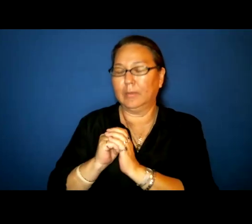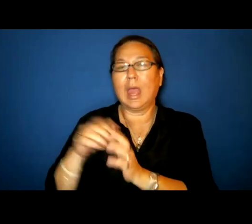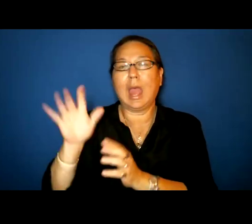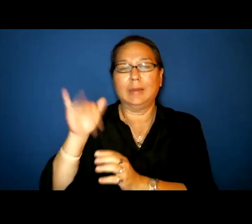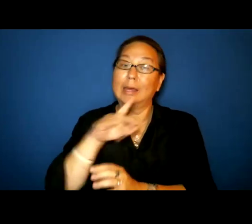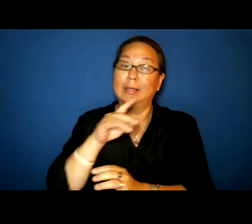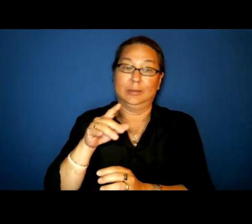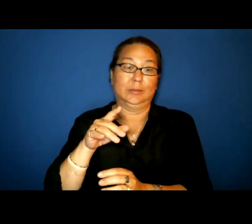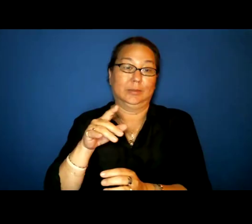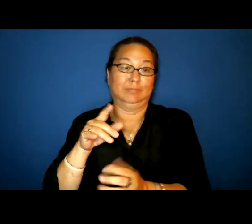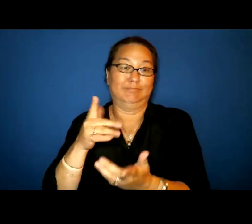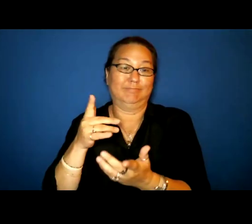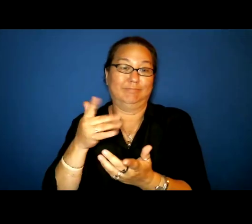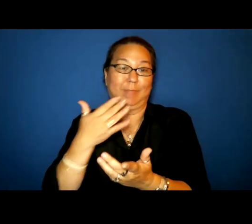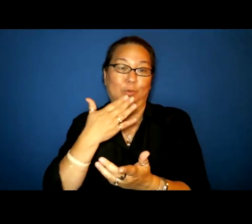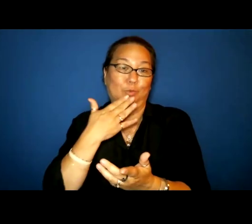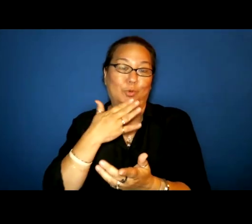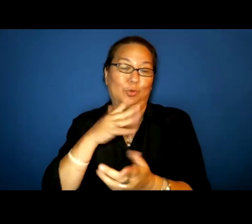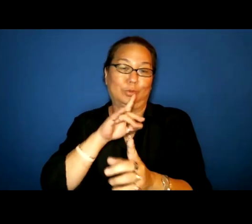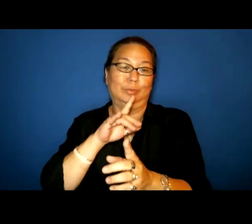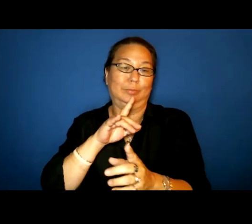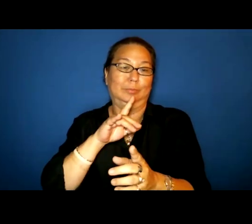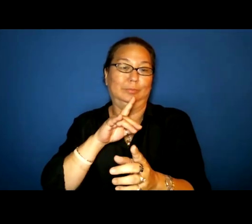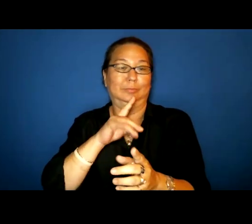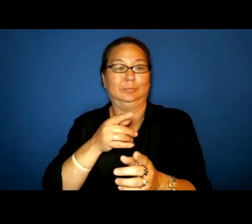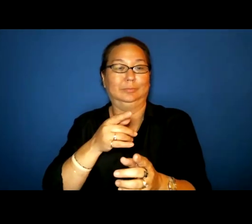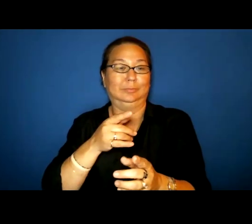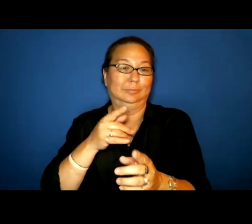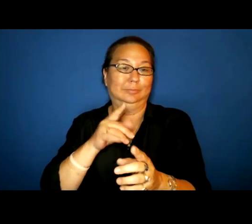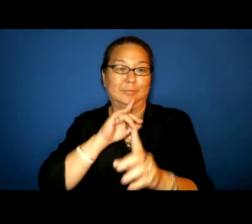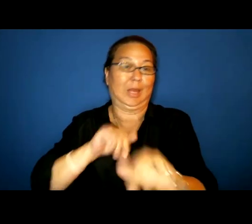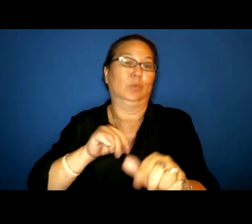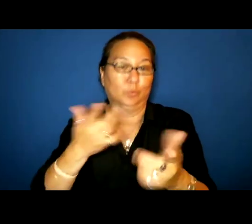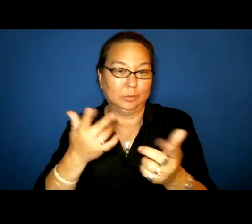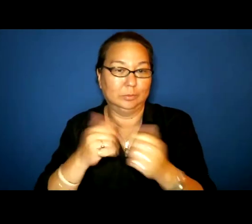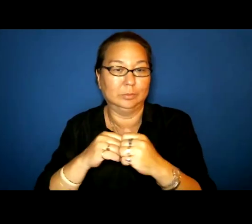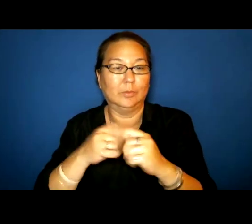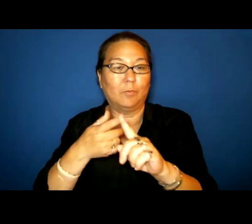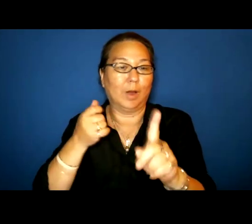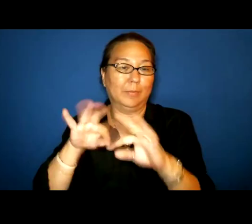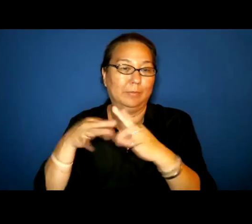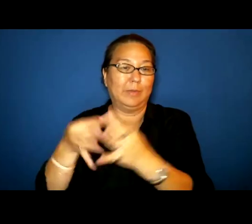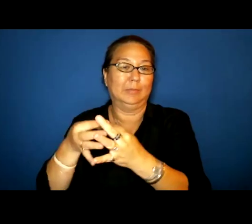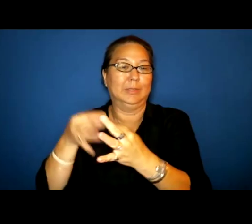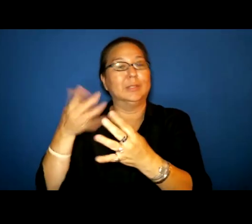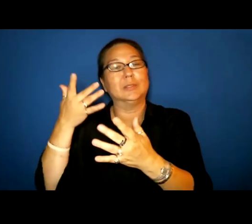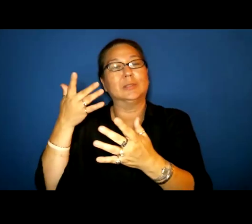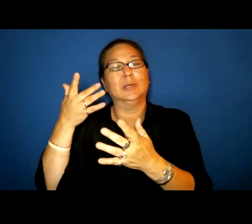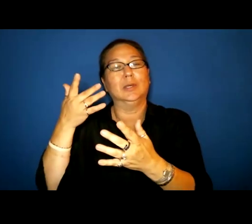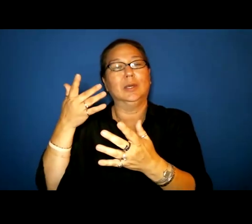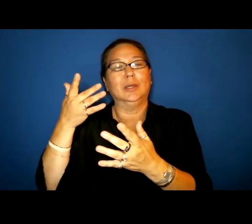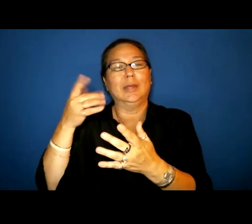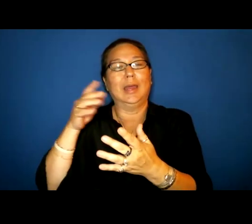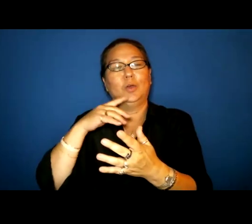because I think it goes back to what we're trying to do and trying to, I guess, titrate out what is the best time